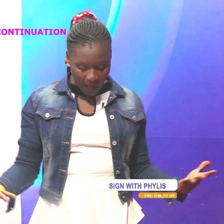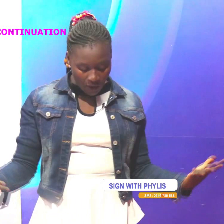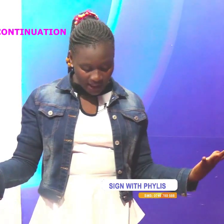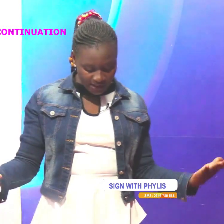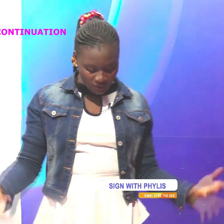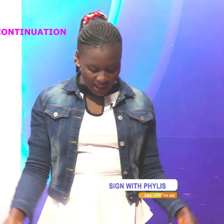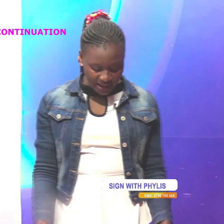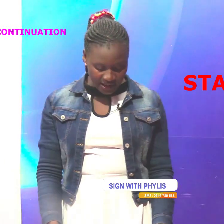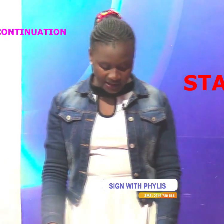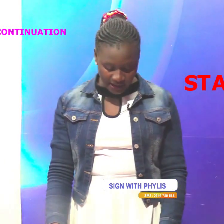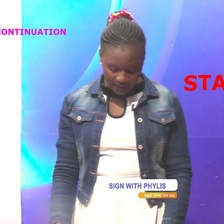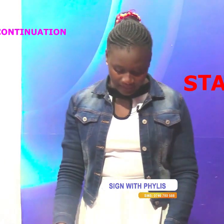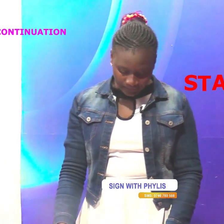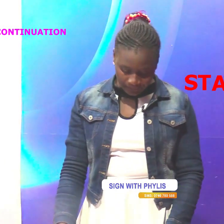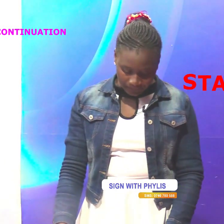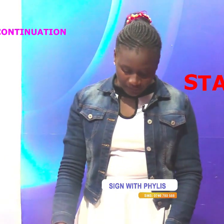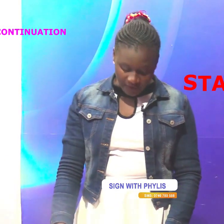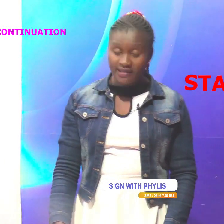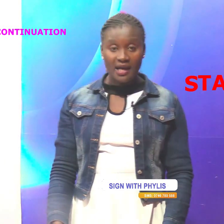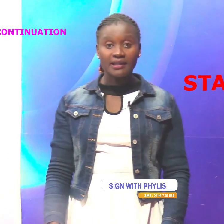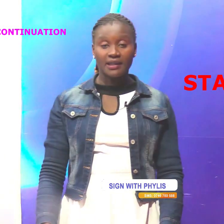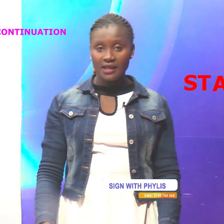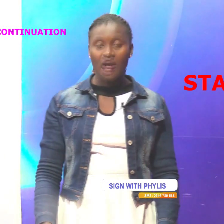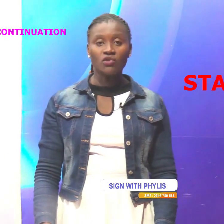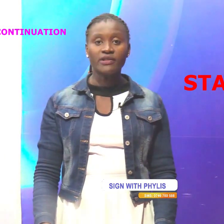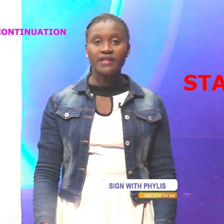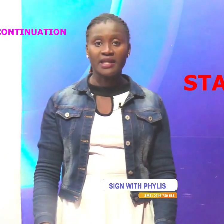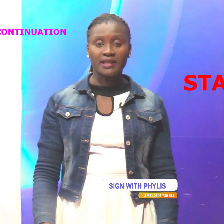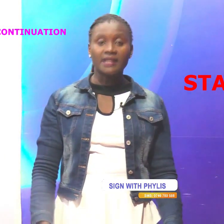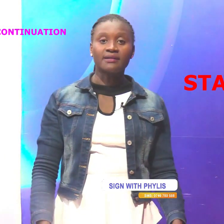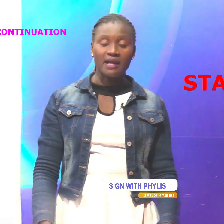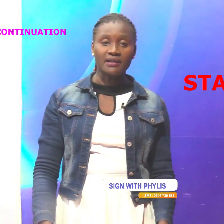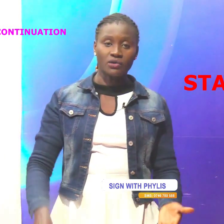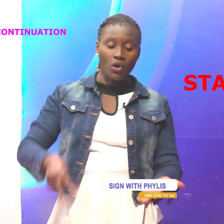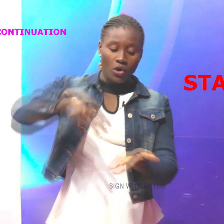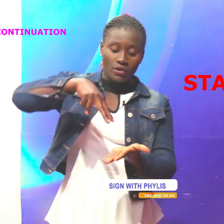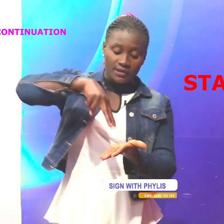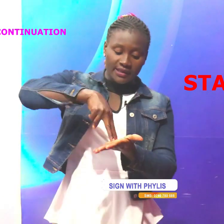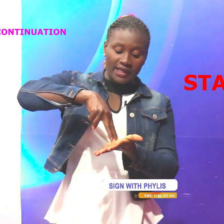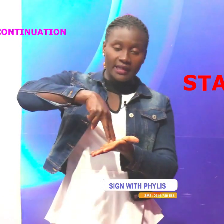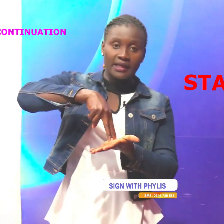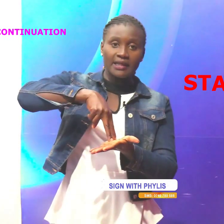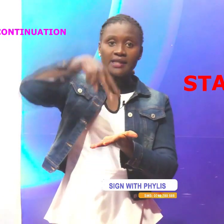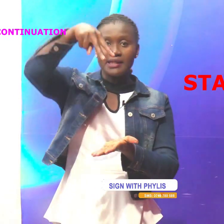next word is stand. How do we sign? Stand. So stand. This is